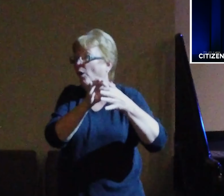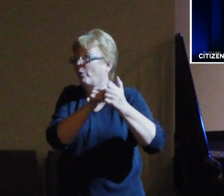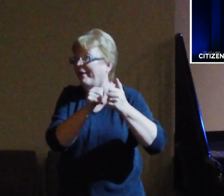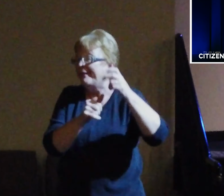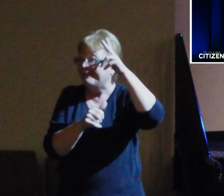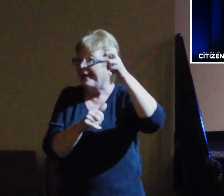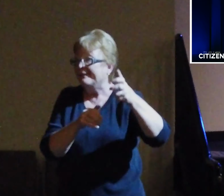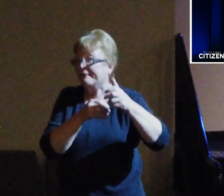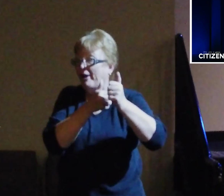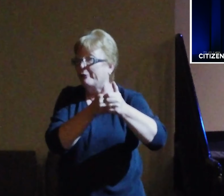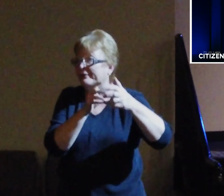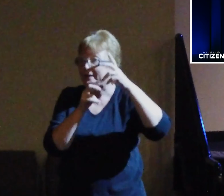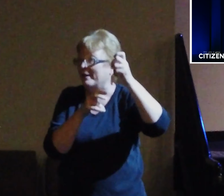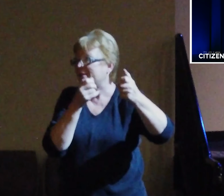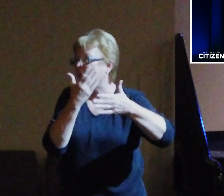courageous